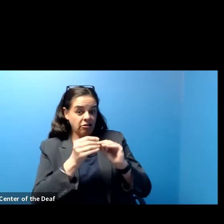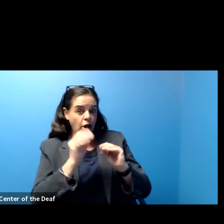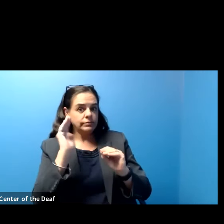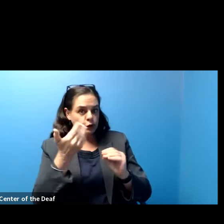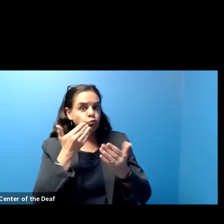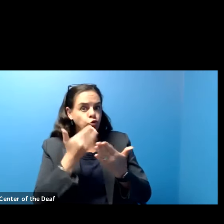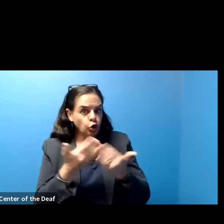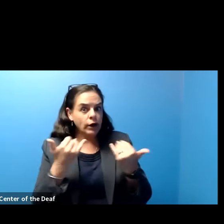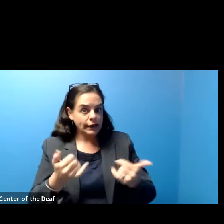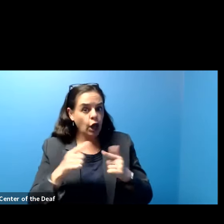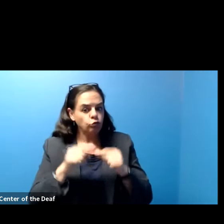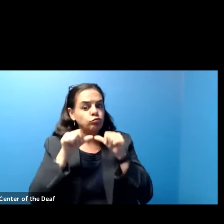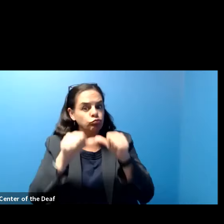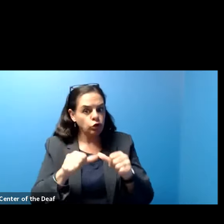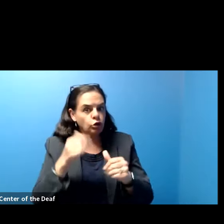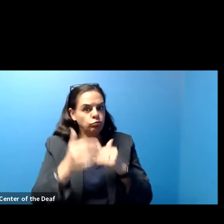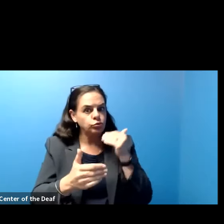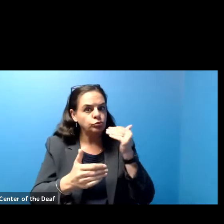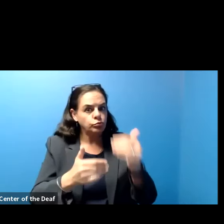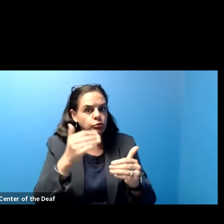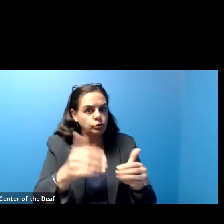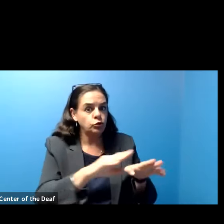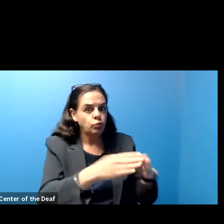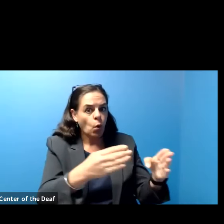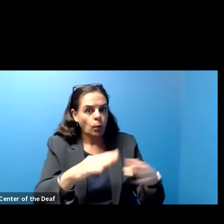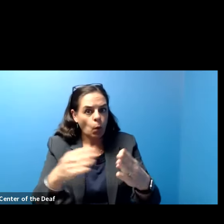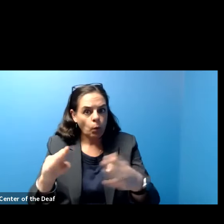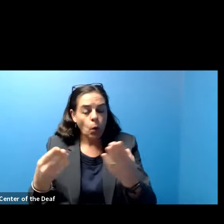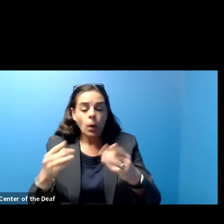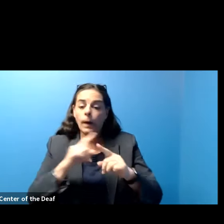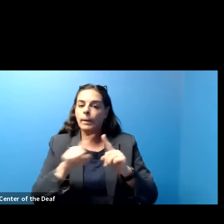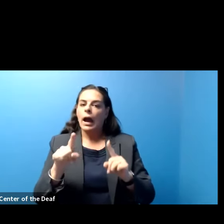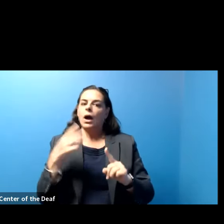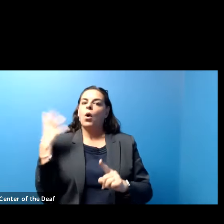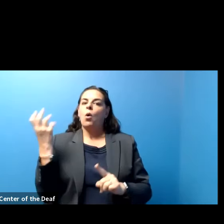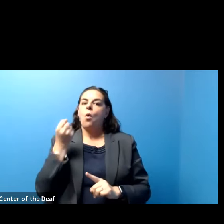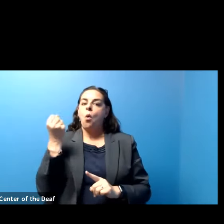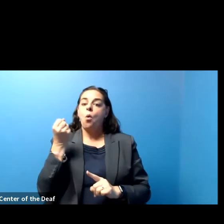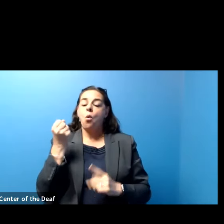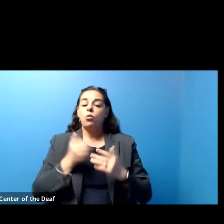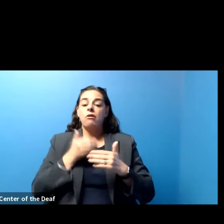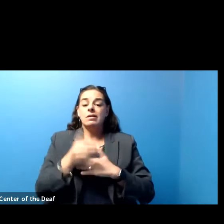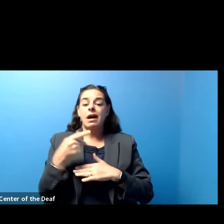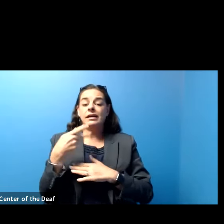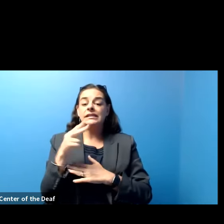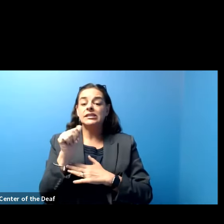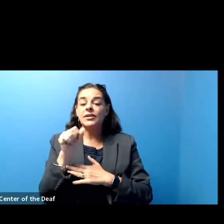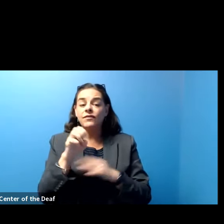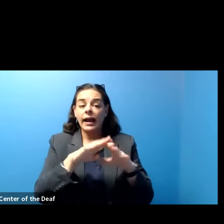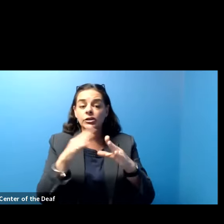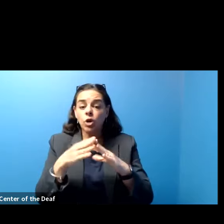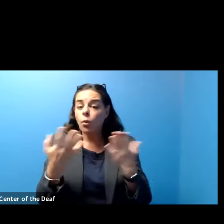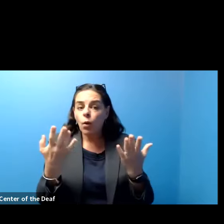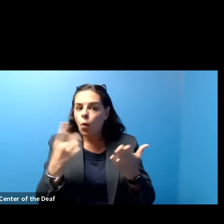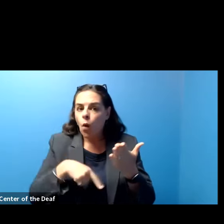progression, but we will wait to make any recommendations on what the next phase will look like until after the Board of Health meeting.